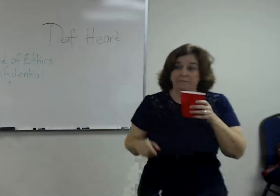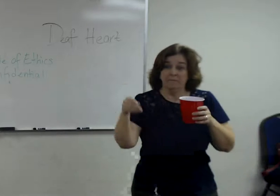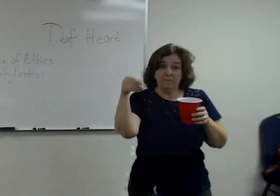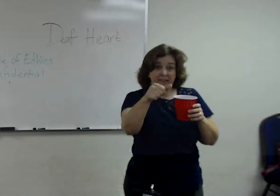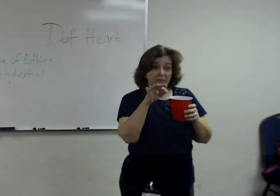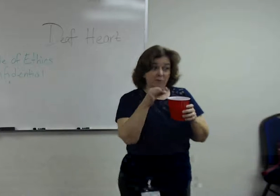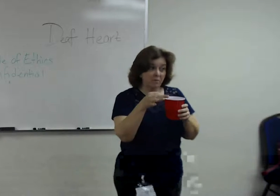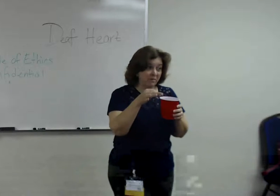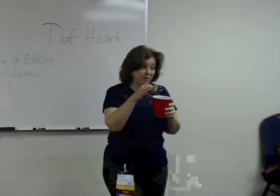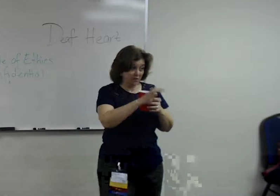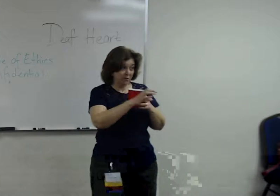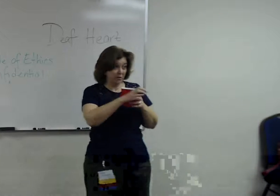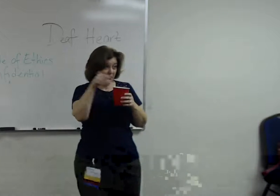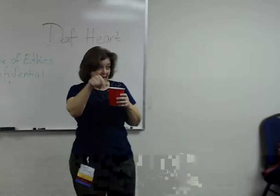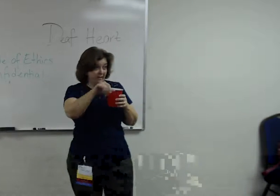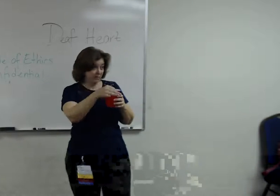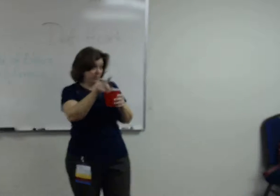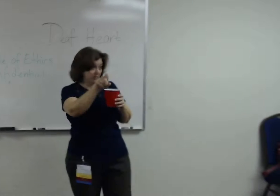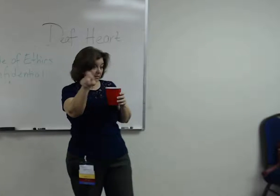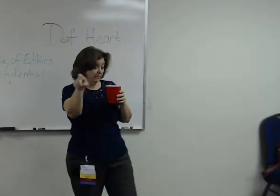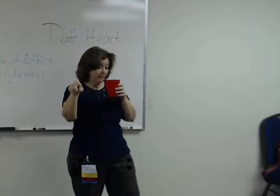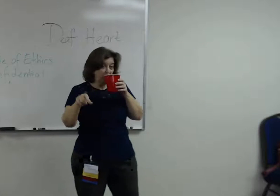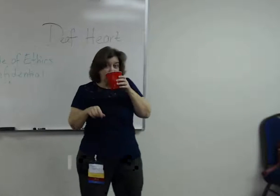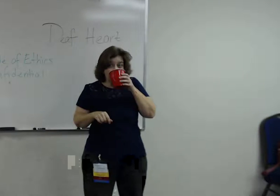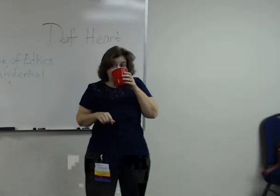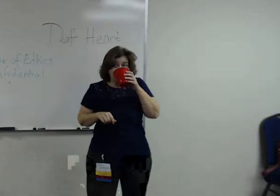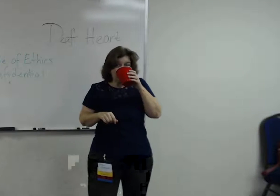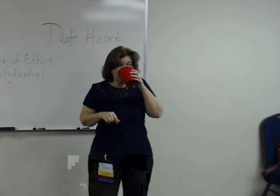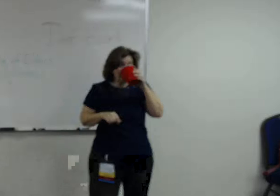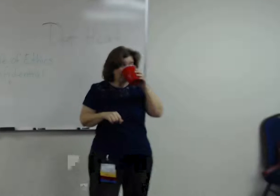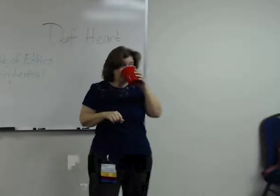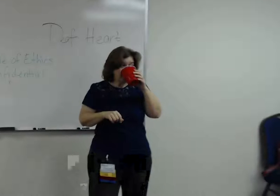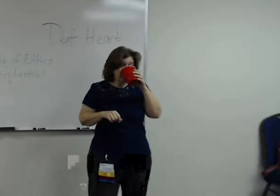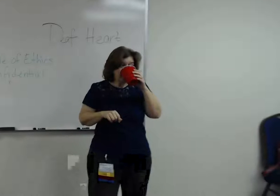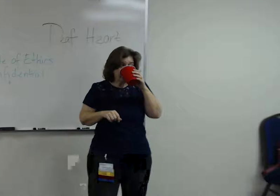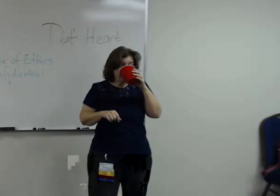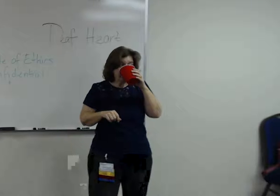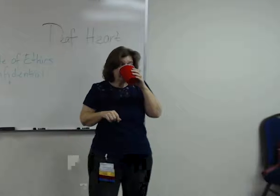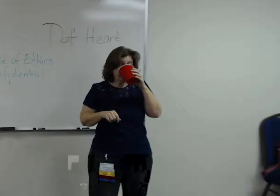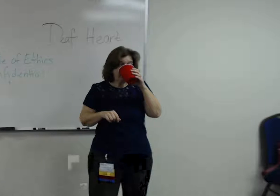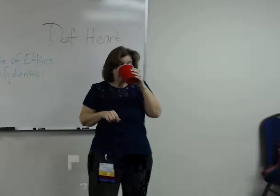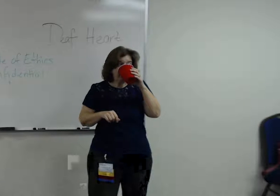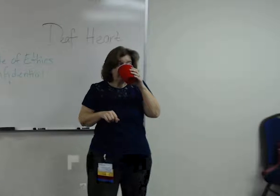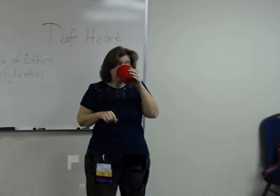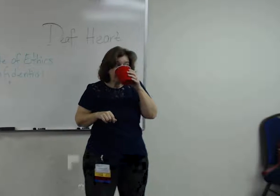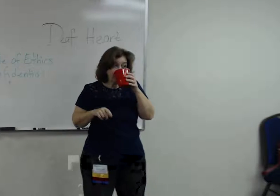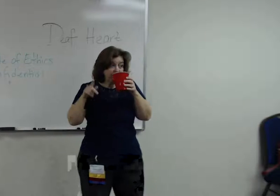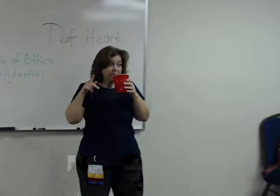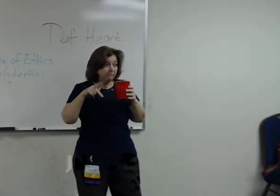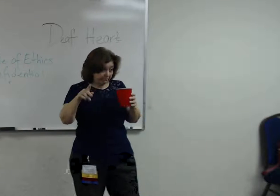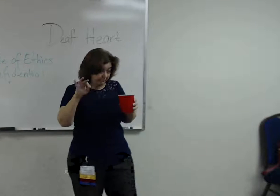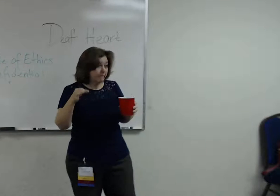Pay the interpreter? Should church pay the interpreter? We bring them in from outside. They do pay them. We're